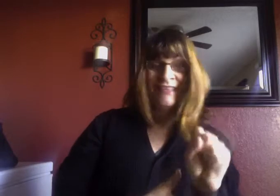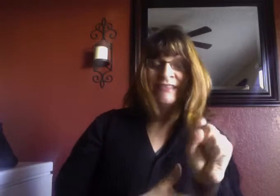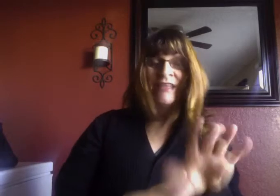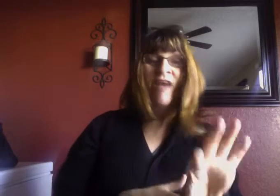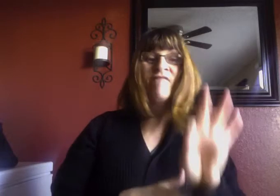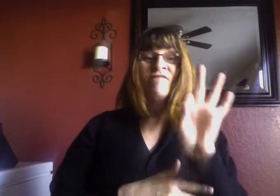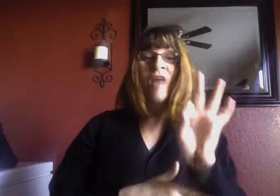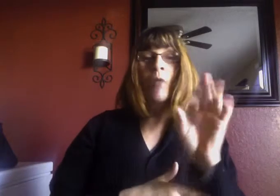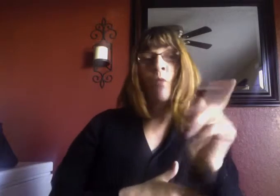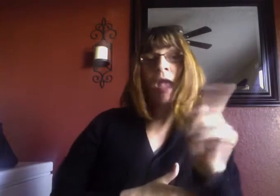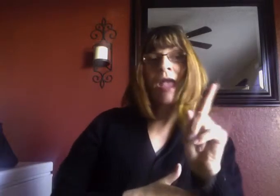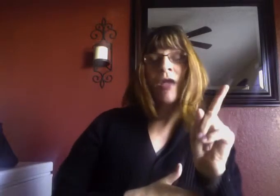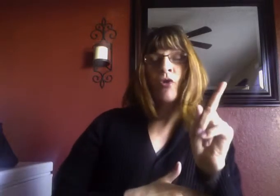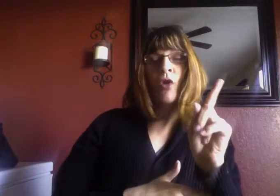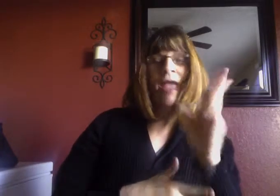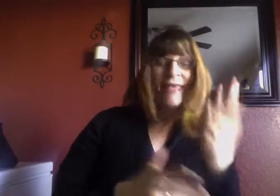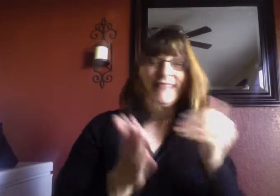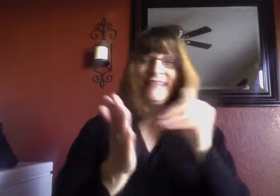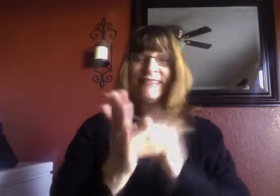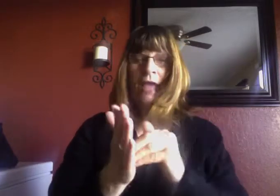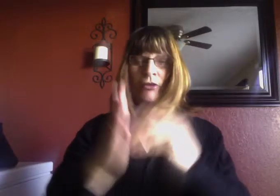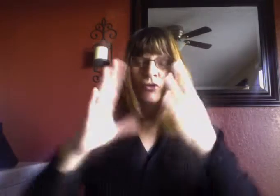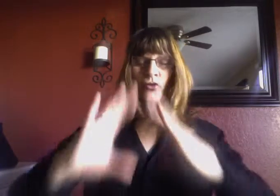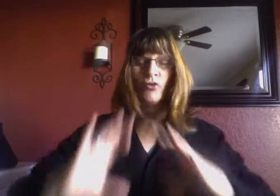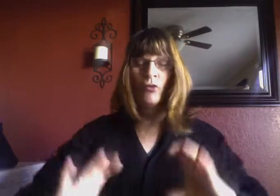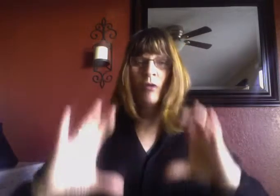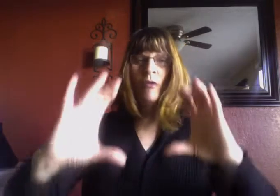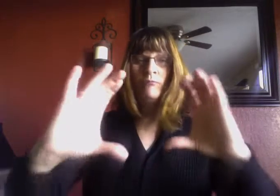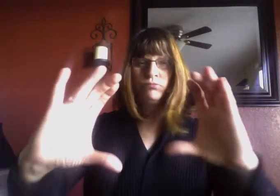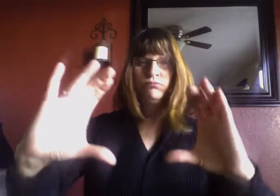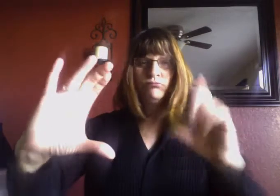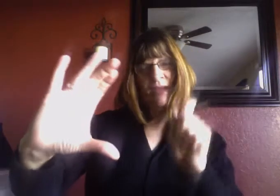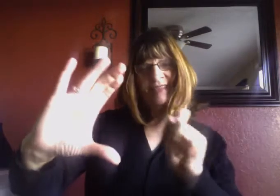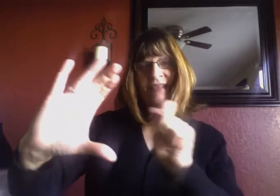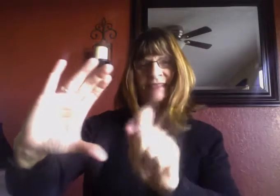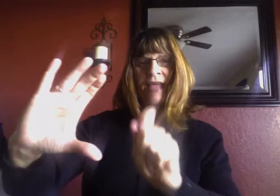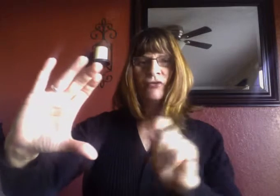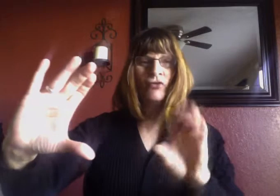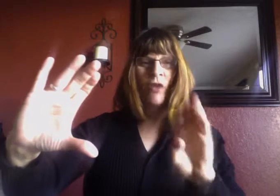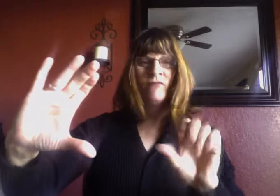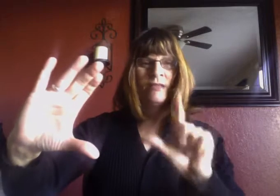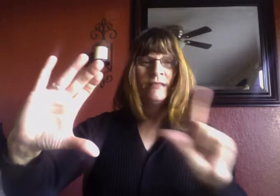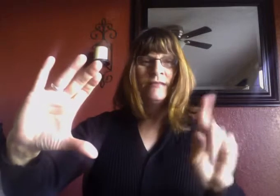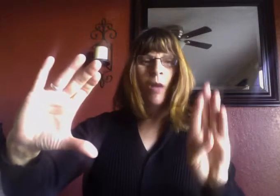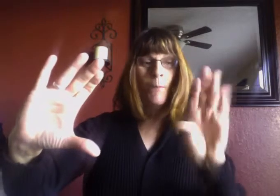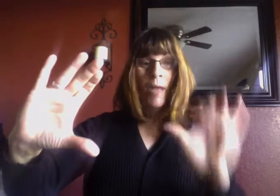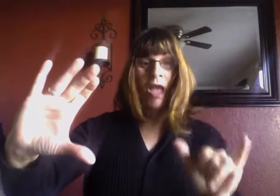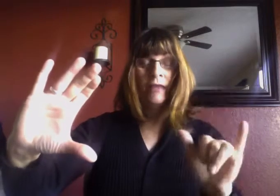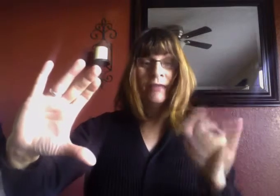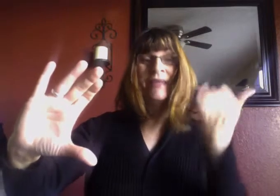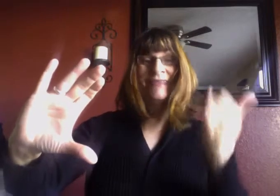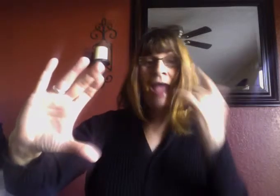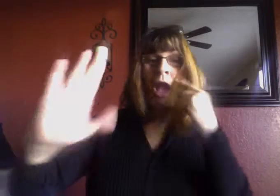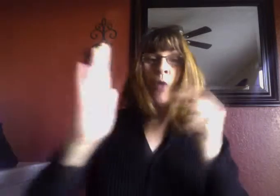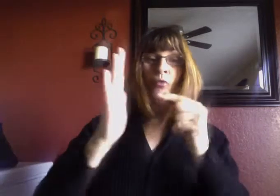little dot in there right now. I'd like you to make a little bit bigger and label it the nucleus. Right